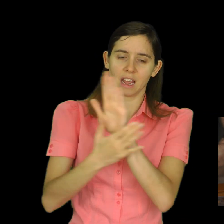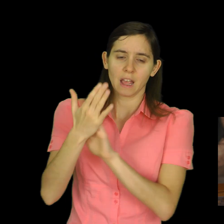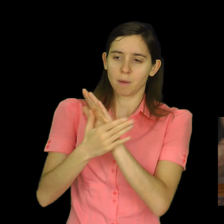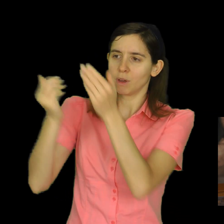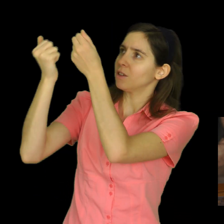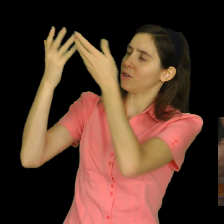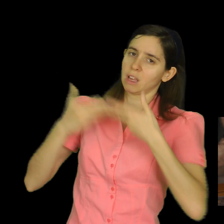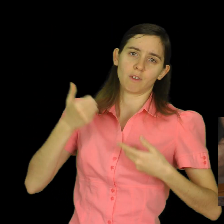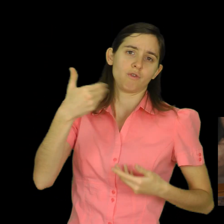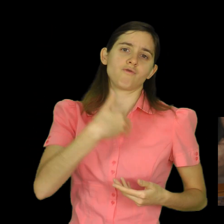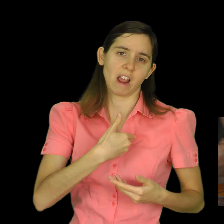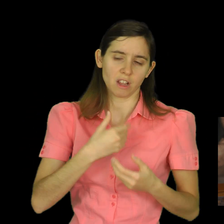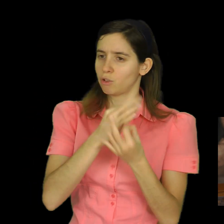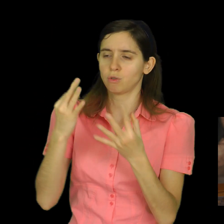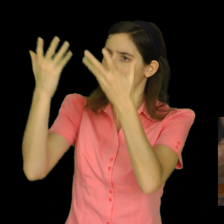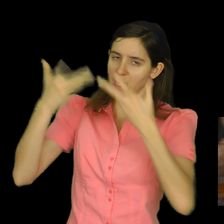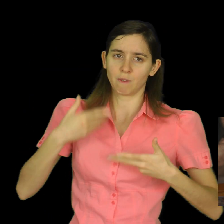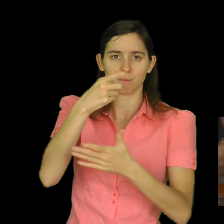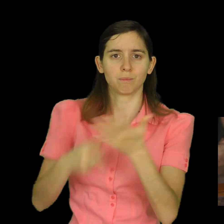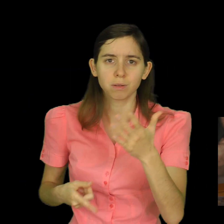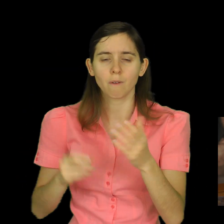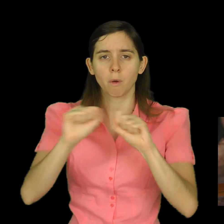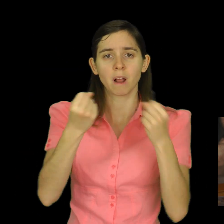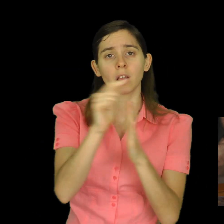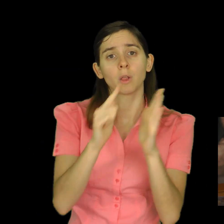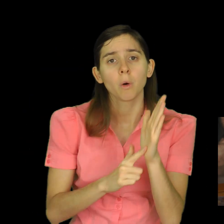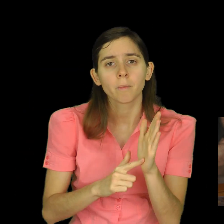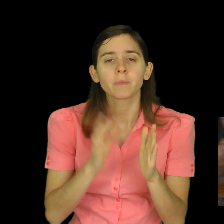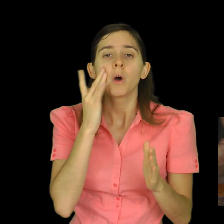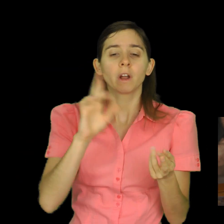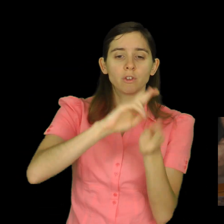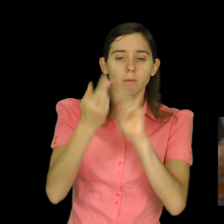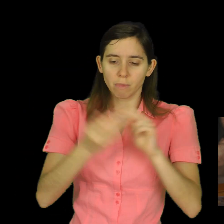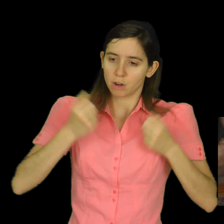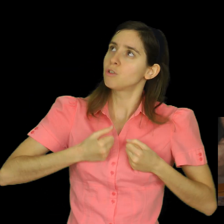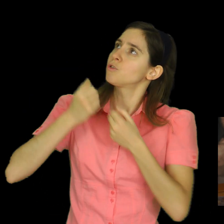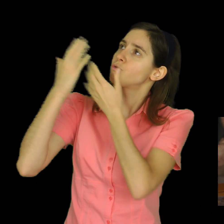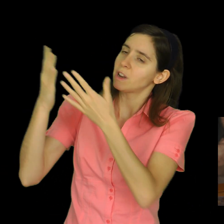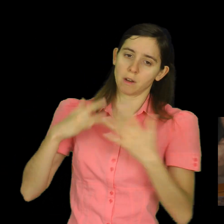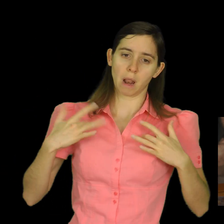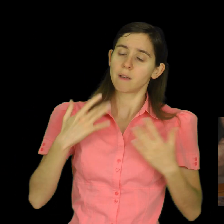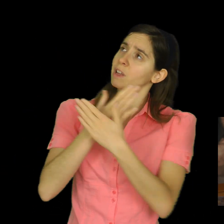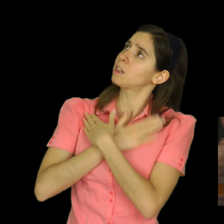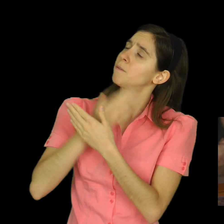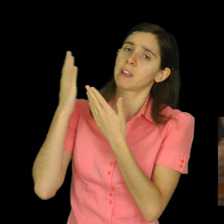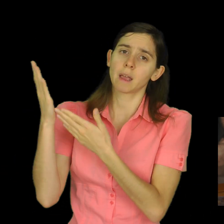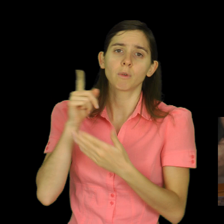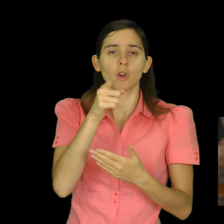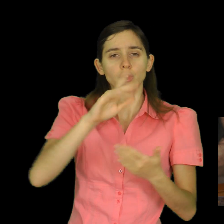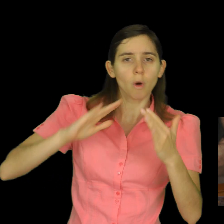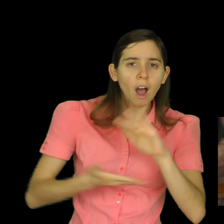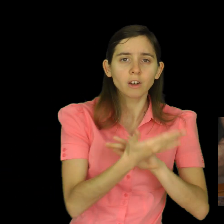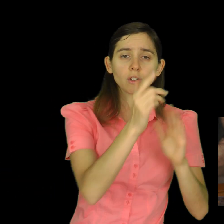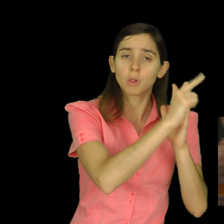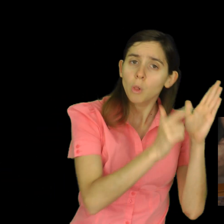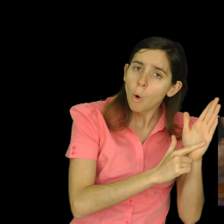having broken God's law. When you're repentant, surrendered, living a life of love for God, you are under not the